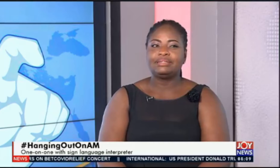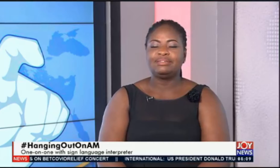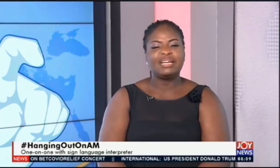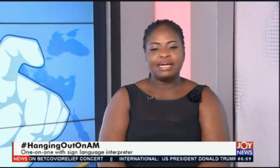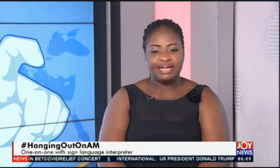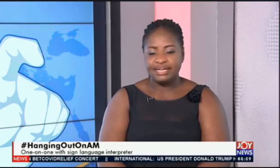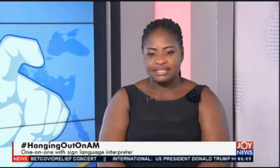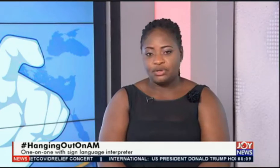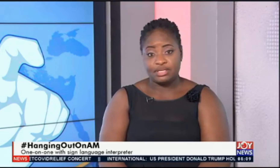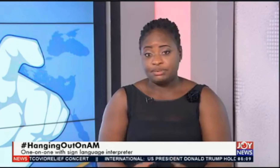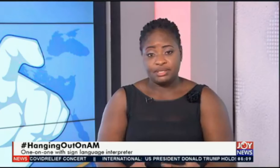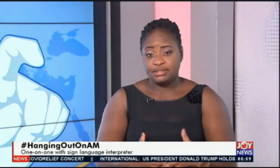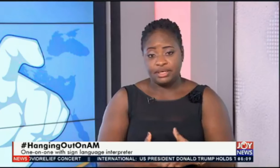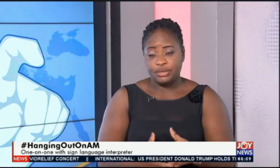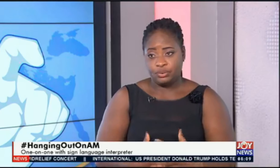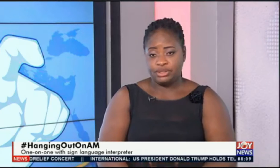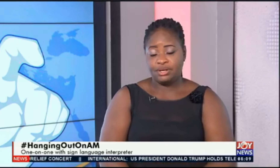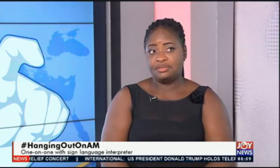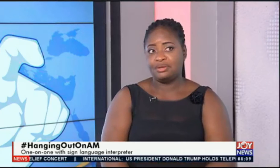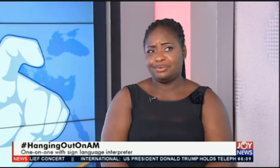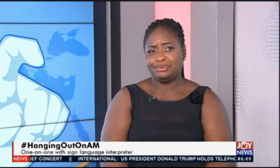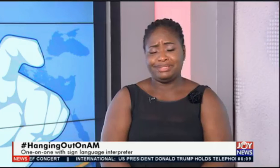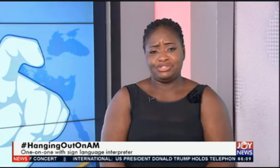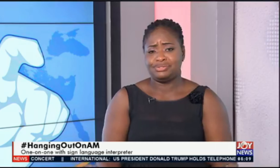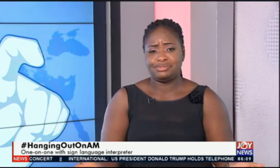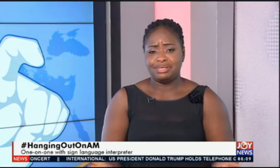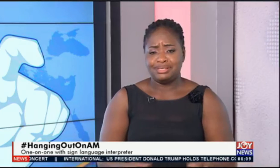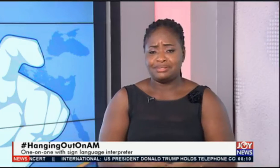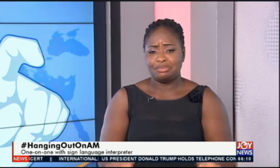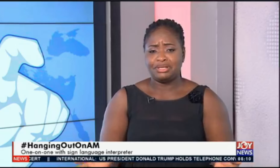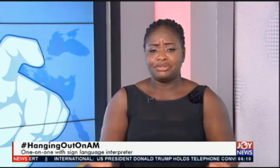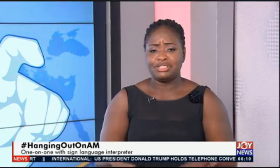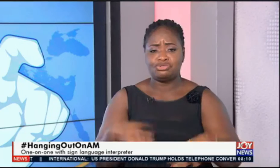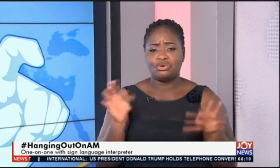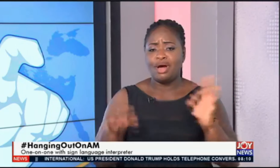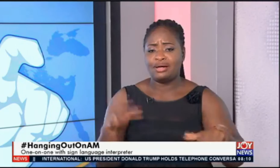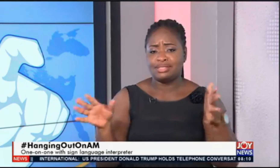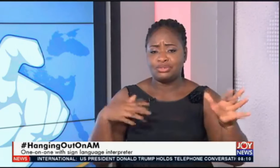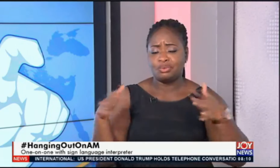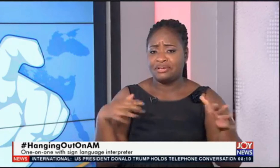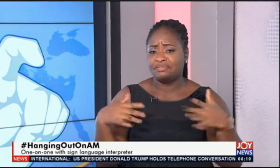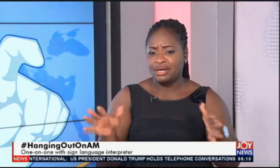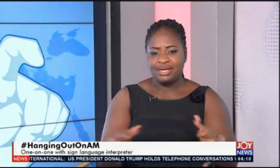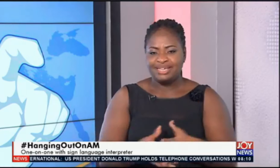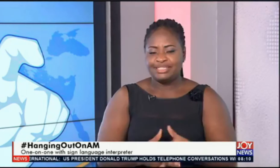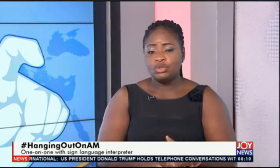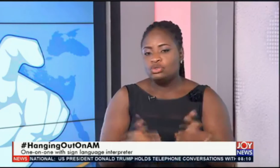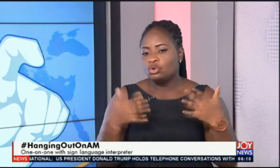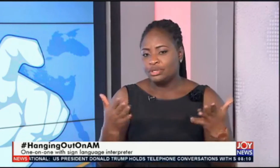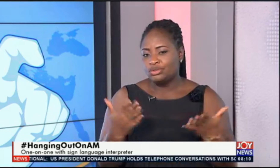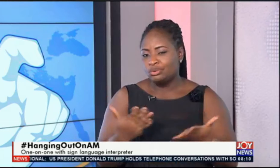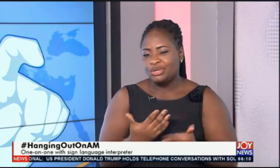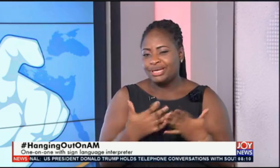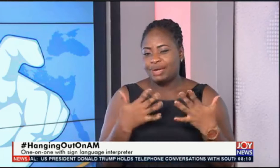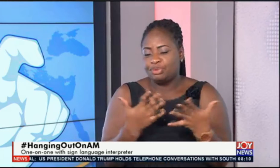Oh, Ghanaians have not accepted the sign language. They think, oh, it's just something that you just throw your hands and do whatever. They don't